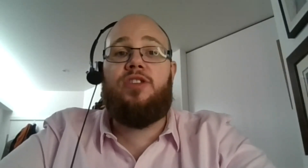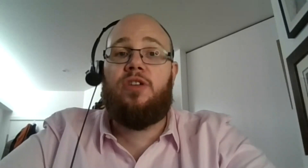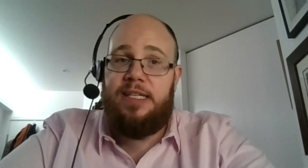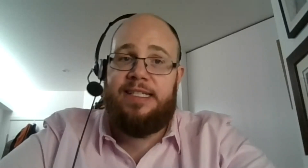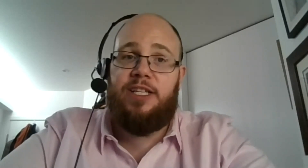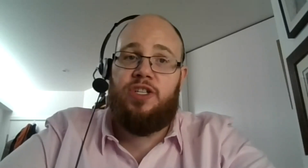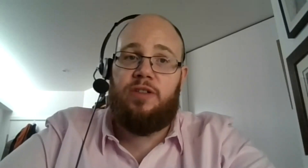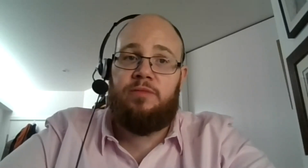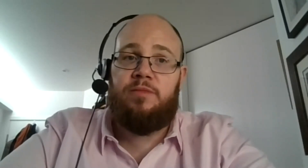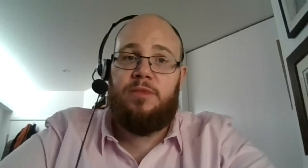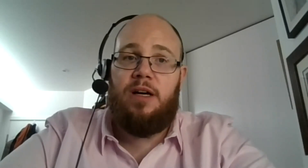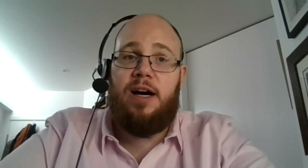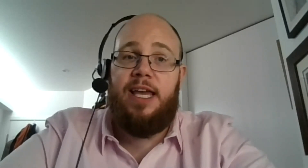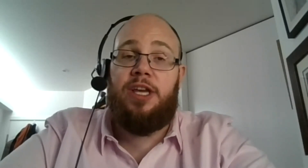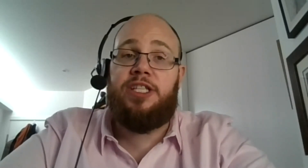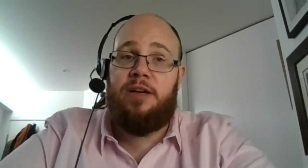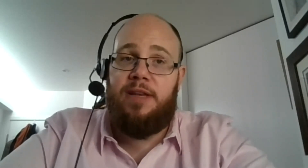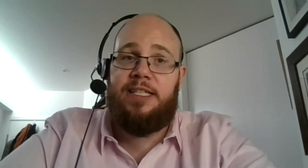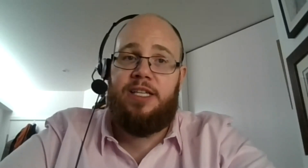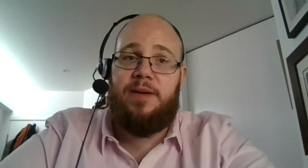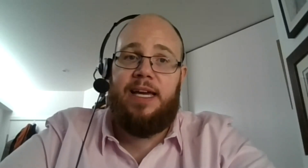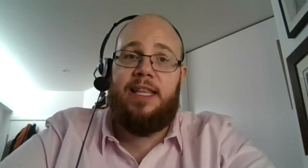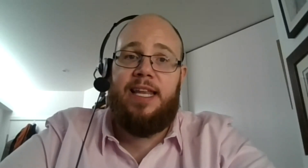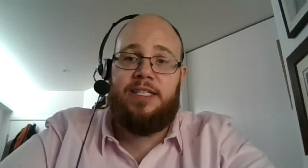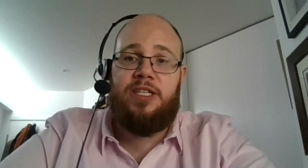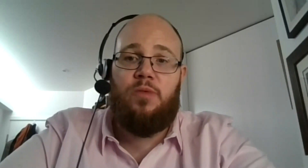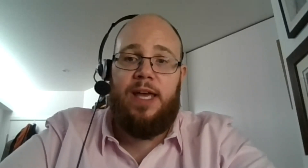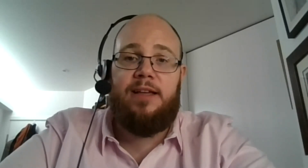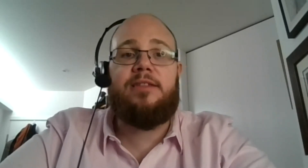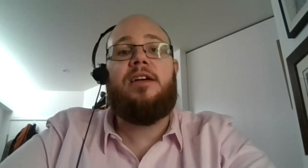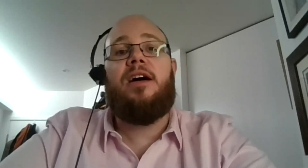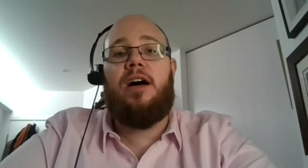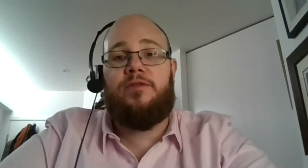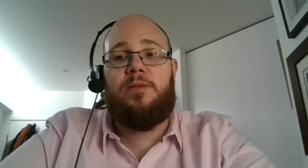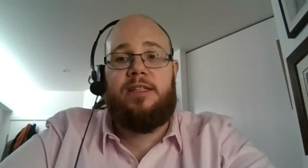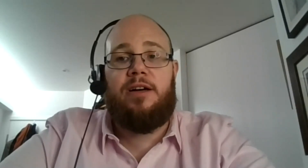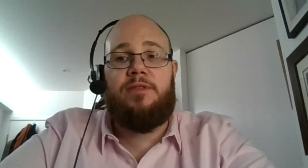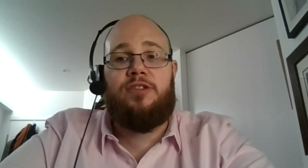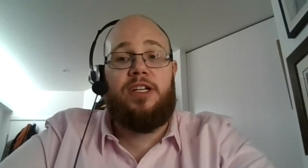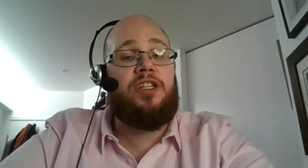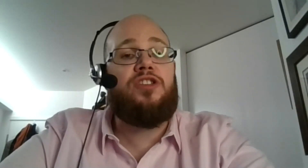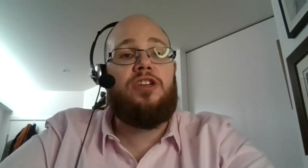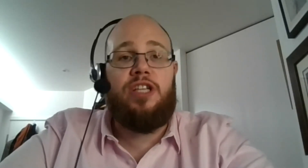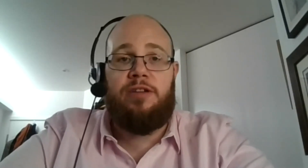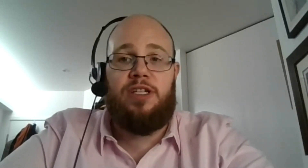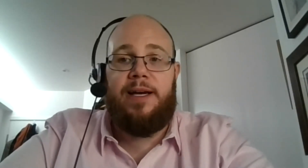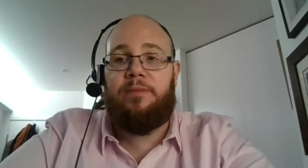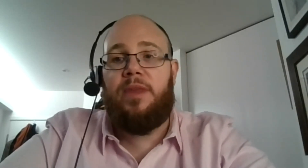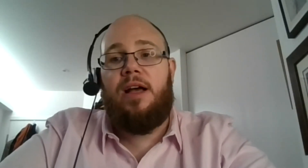not essential, i.e. you don't need to do it in the next 2 weeks after we start the restrictions, don't do it.